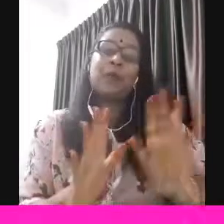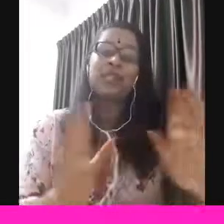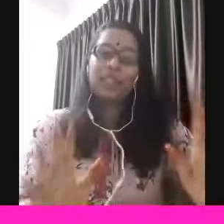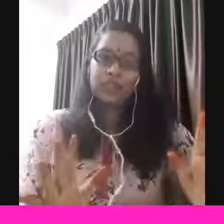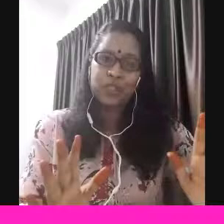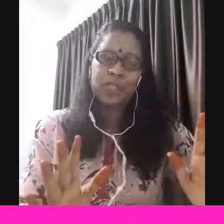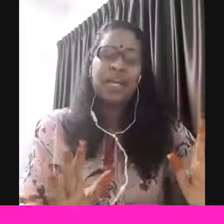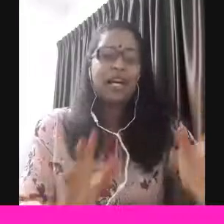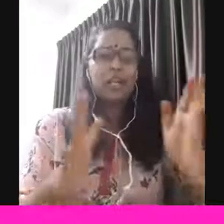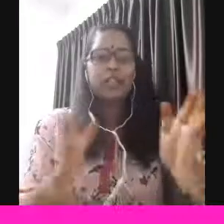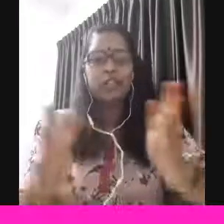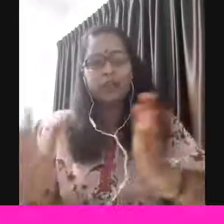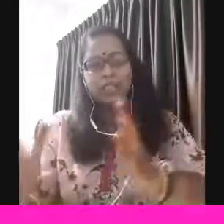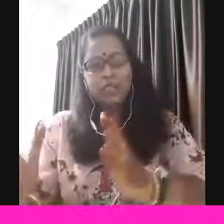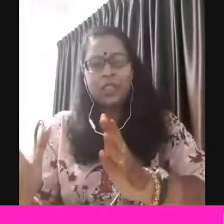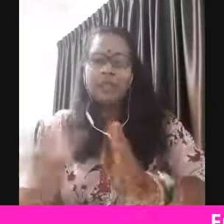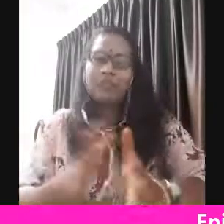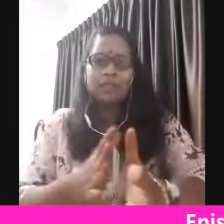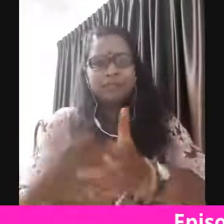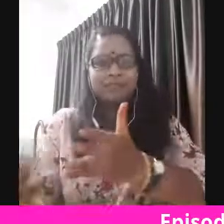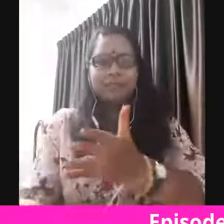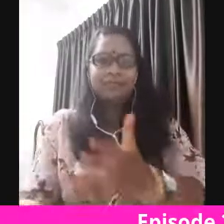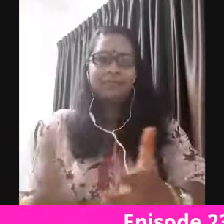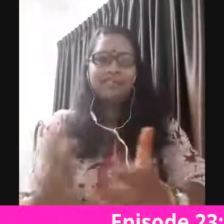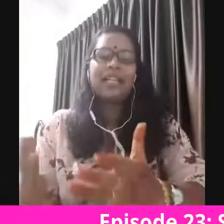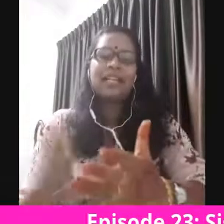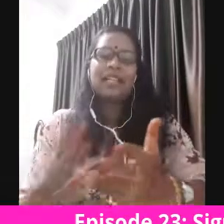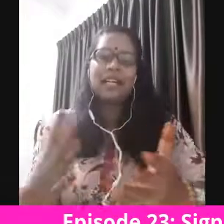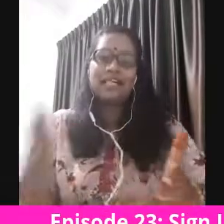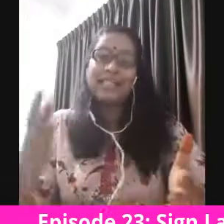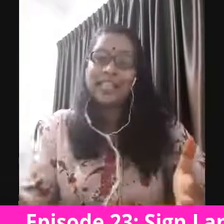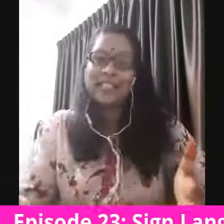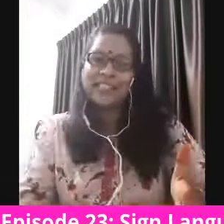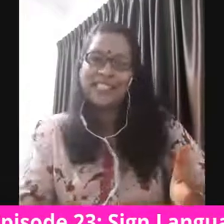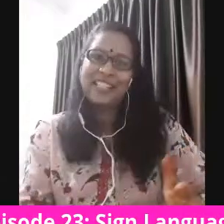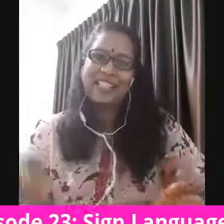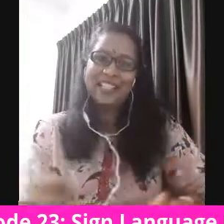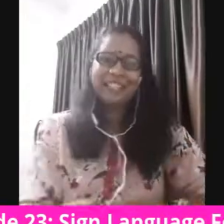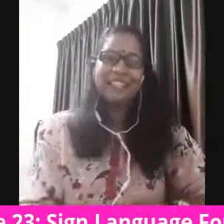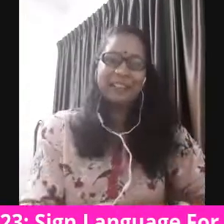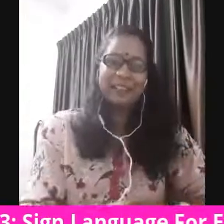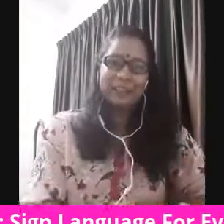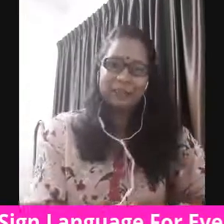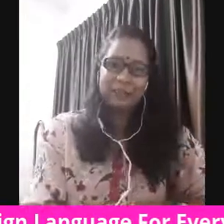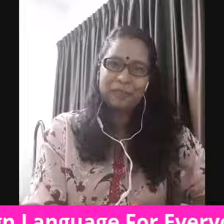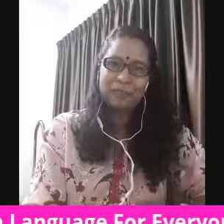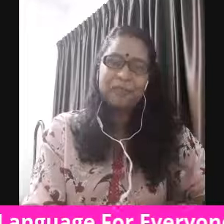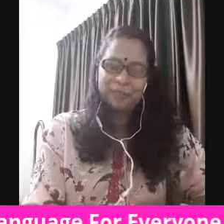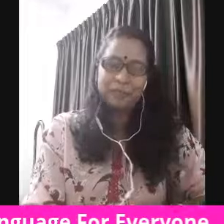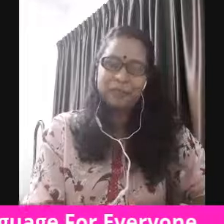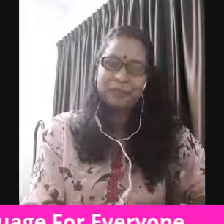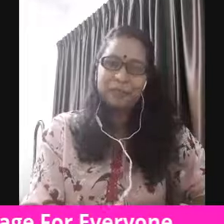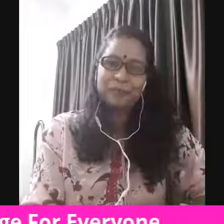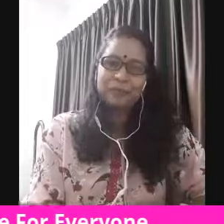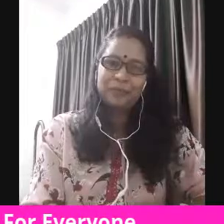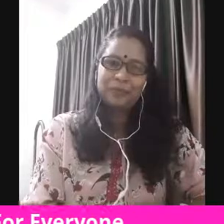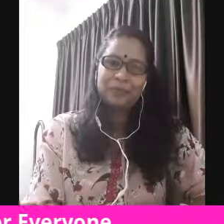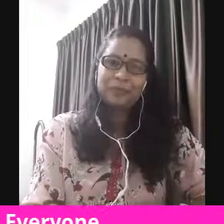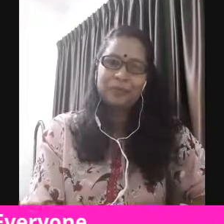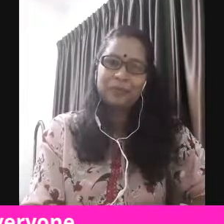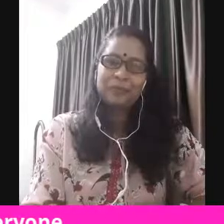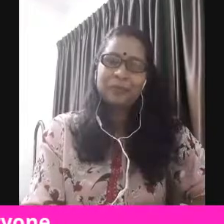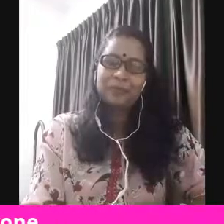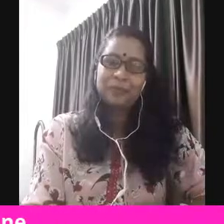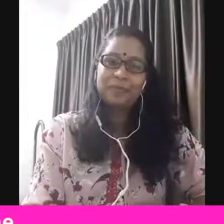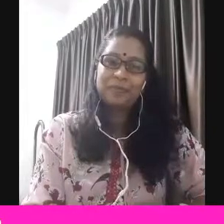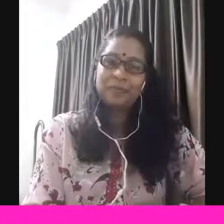like spoken Uh-huh. language. According to the country, it will there is changes. Very. Mhm. Okay. Okay. Okay. So That's the interesting.